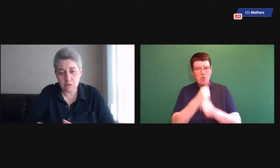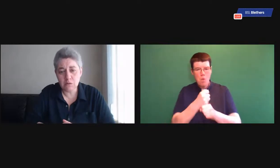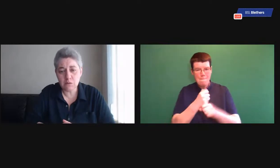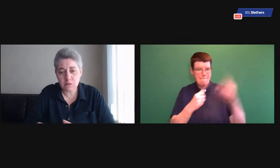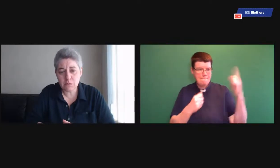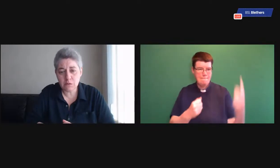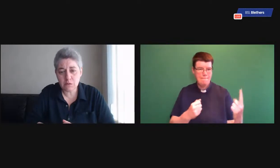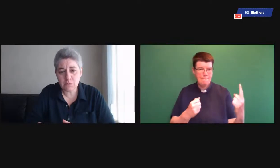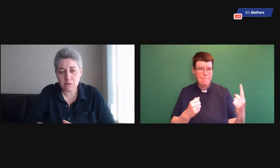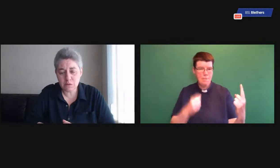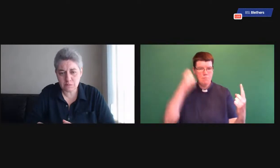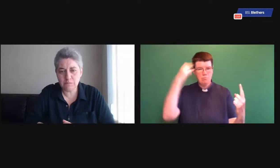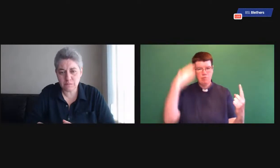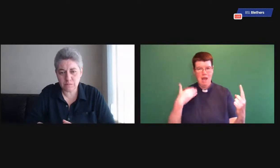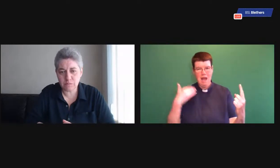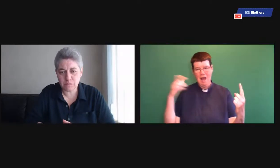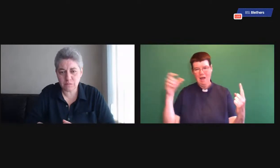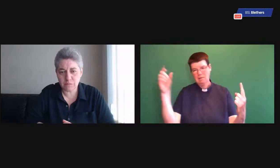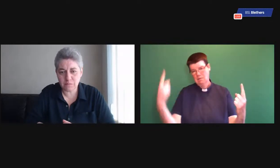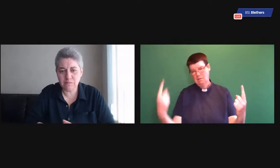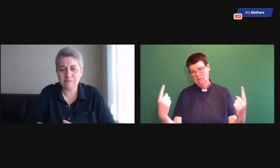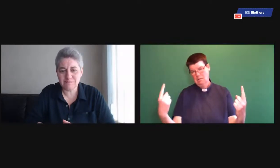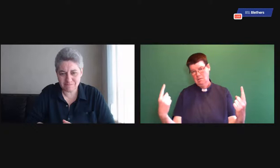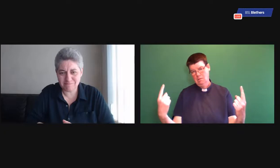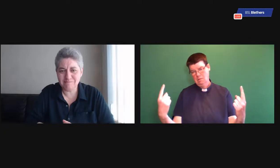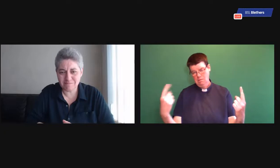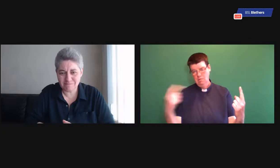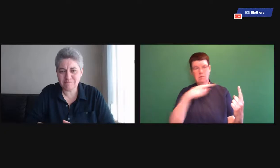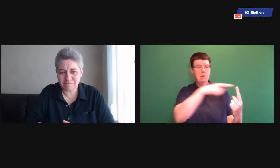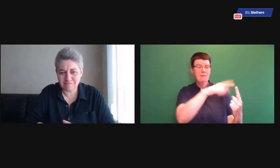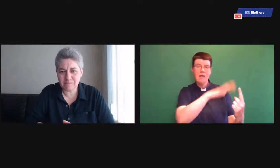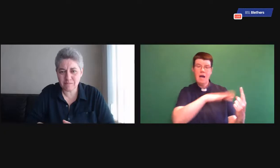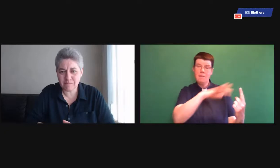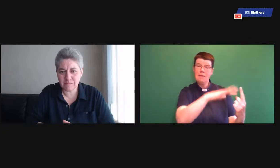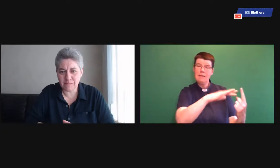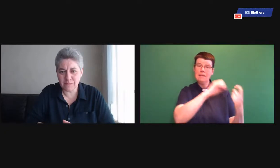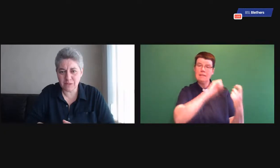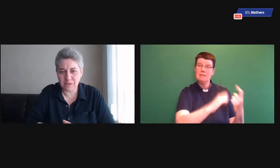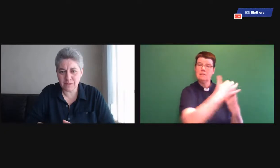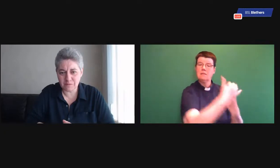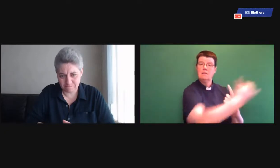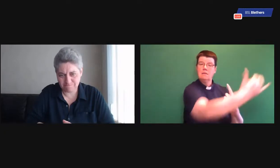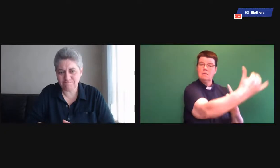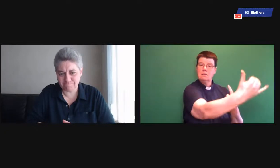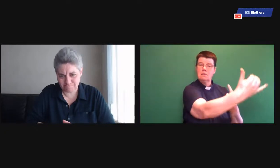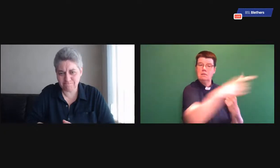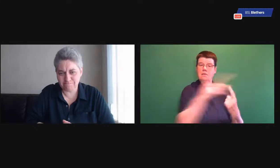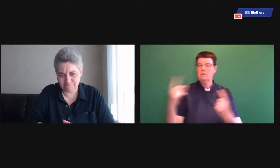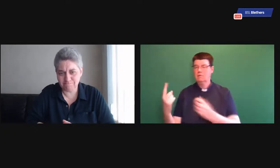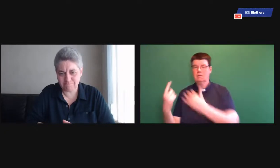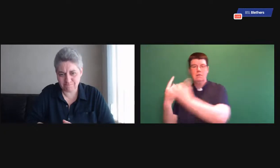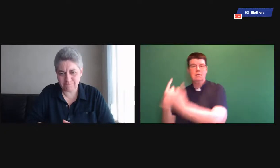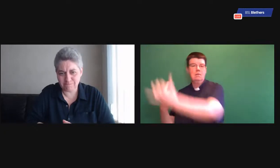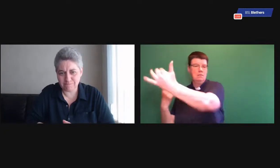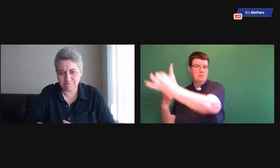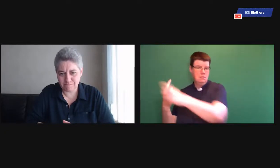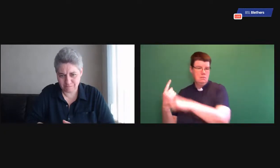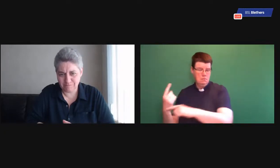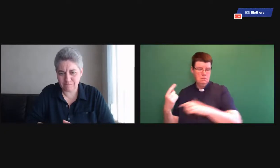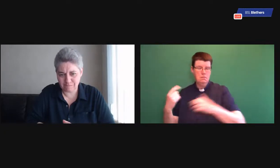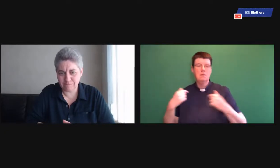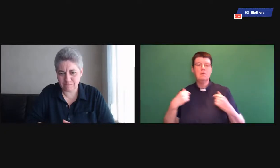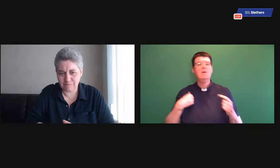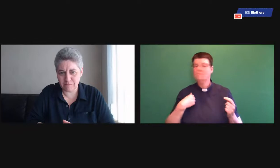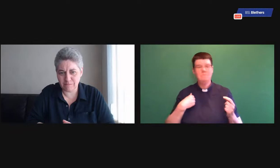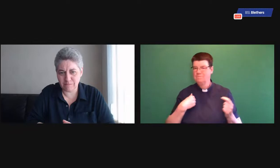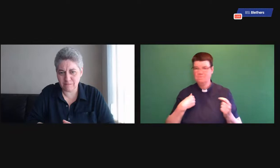with the tradition. You know, in normal sort of traditional church, the bride has one side of the church and the groom has